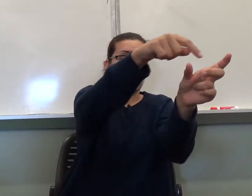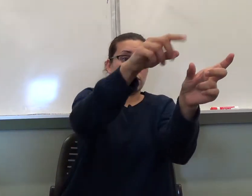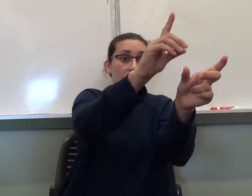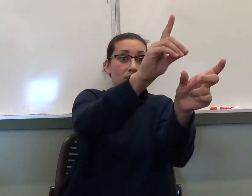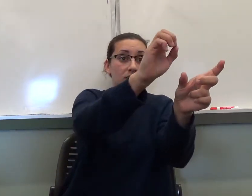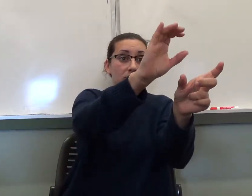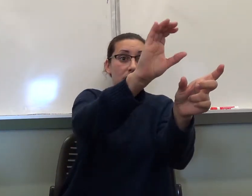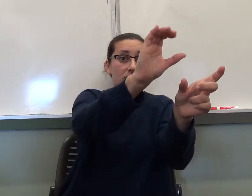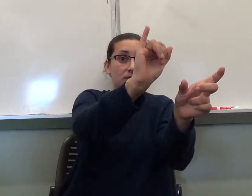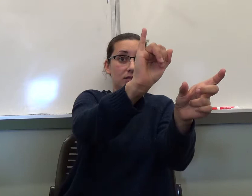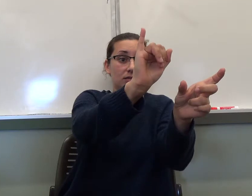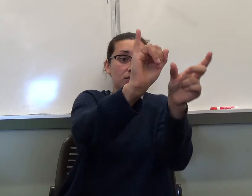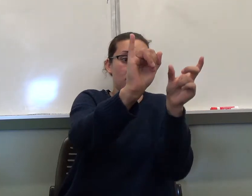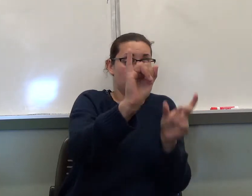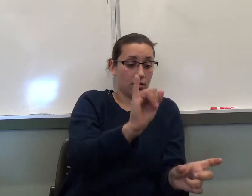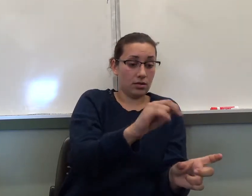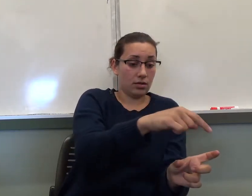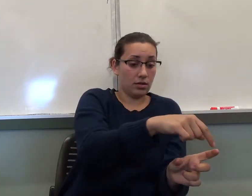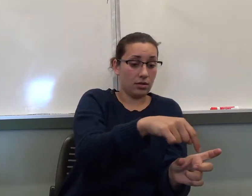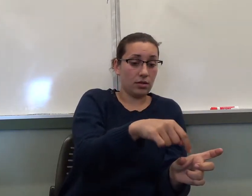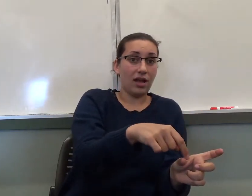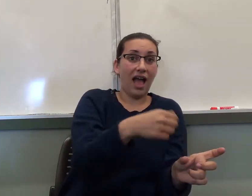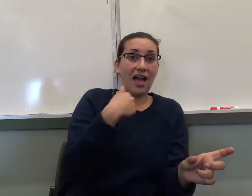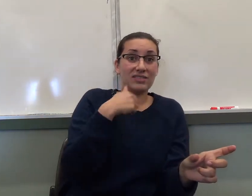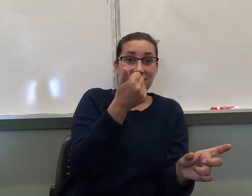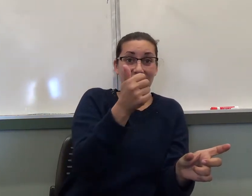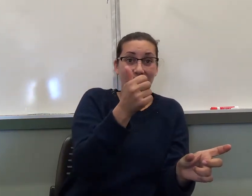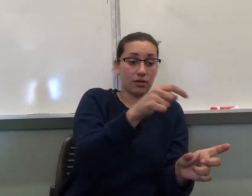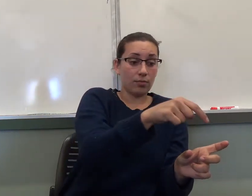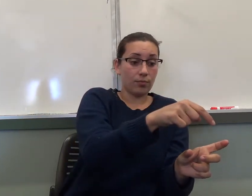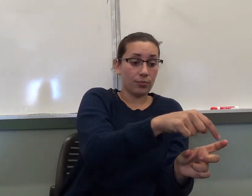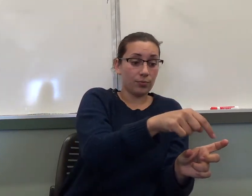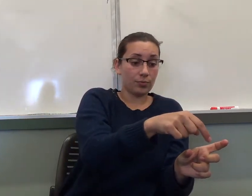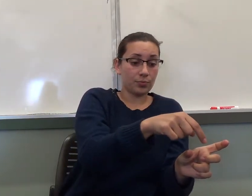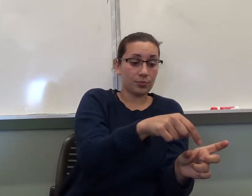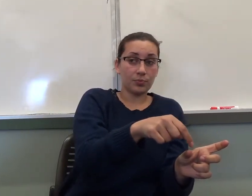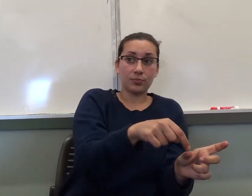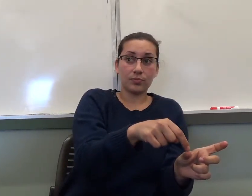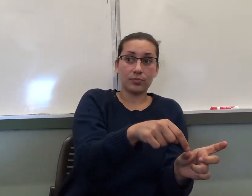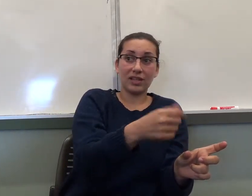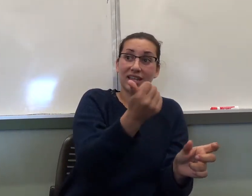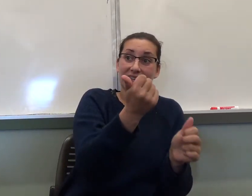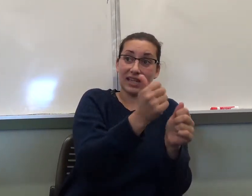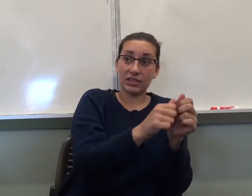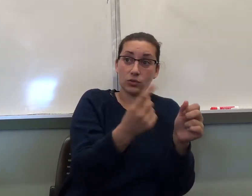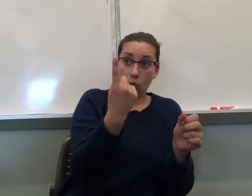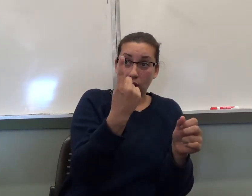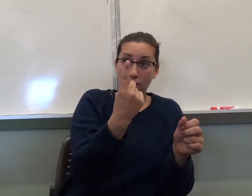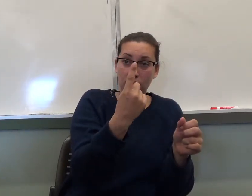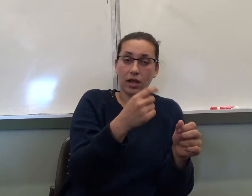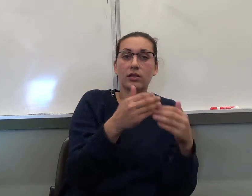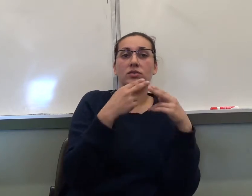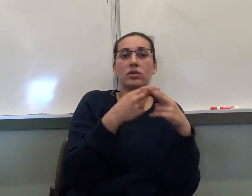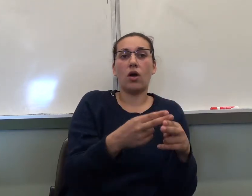little tiny thing. If you're familiar with keyboards for computers, the little keys, they're about a centimeter wide.